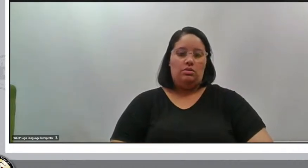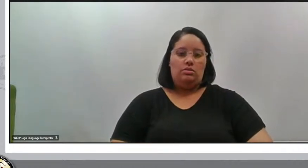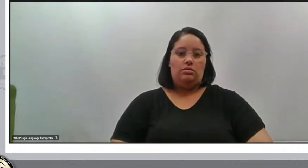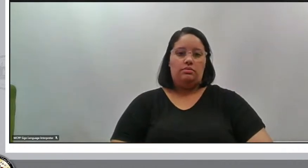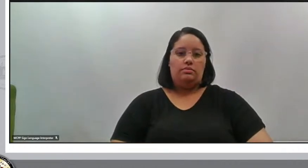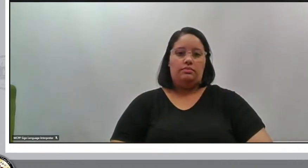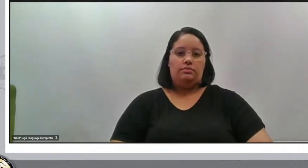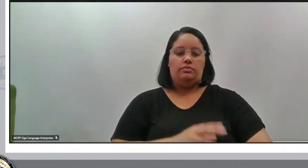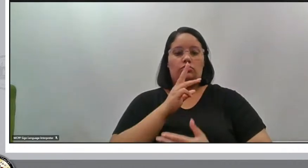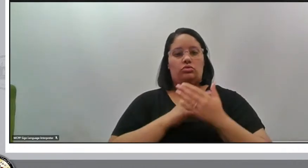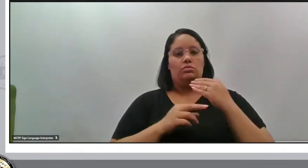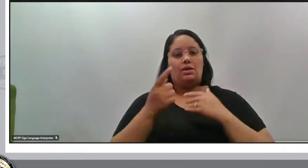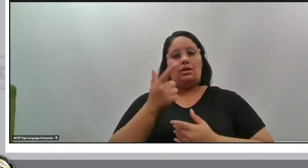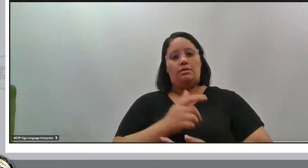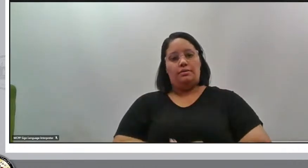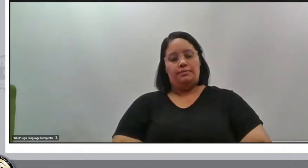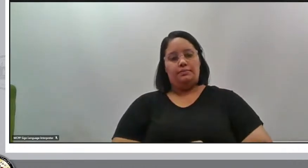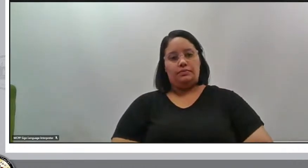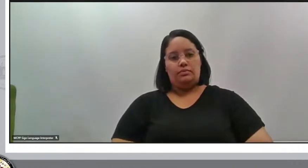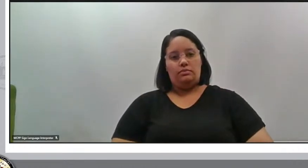you. Honourable Lacker.